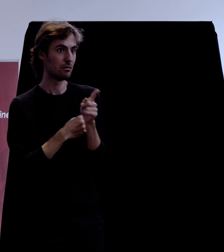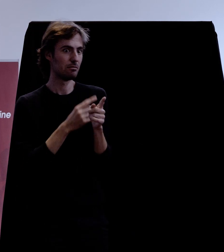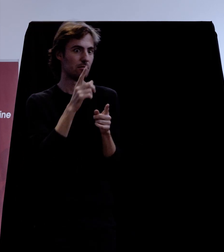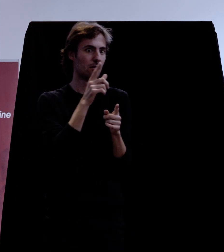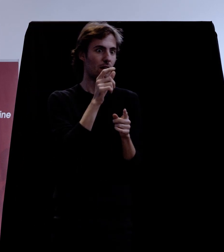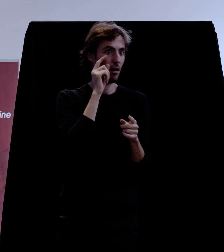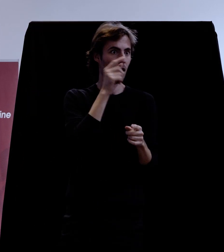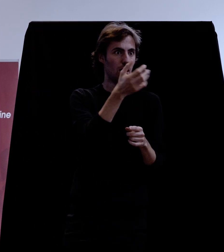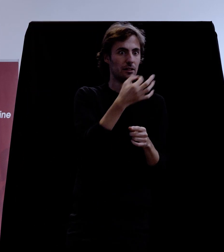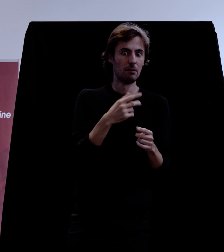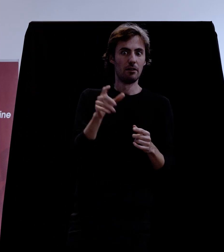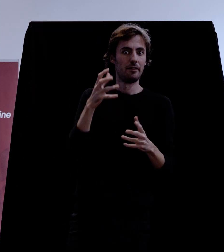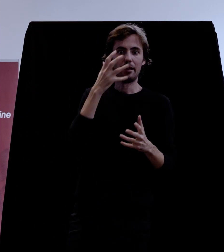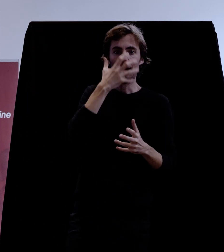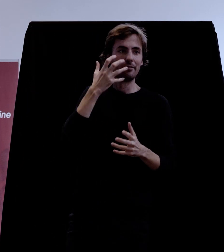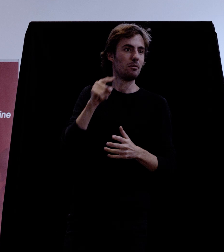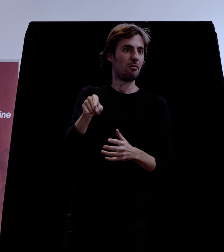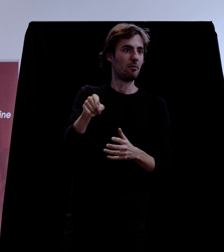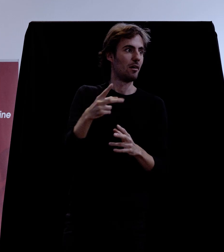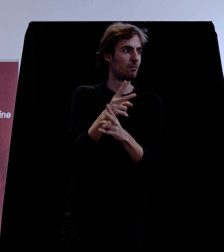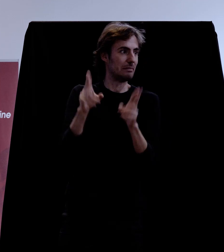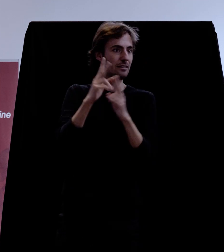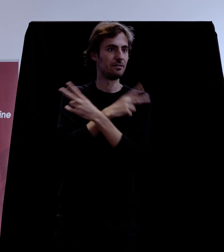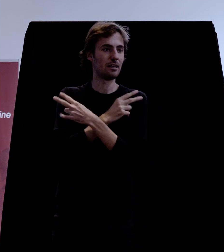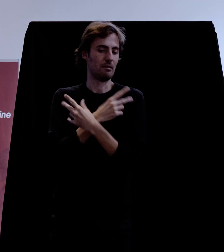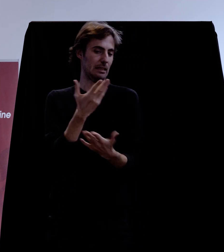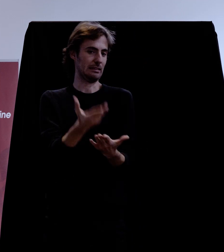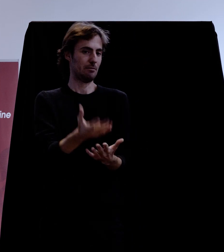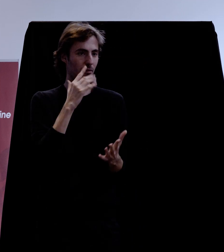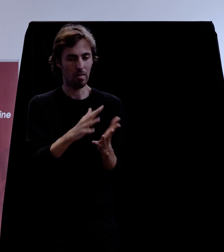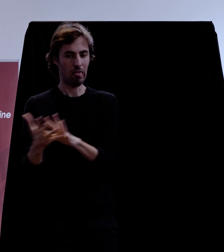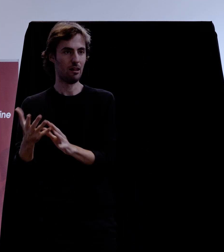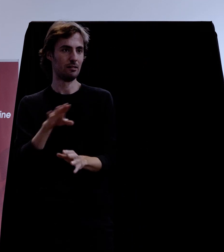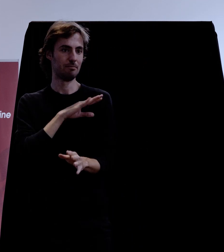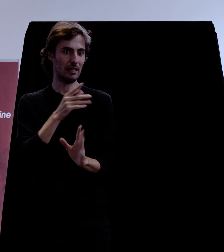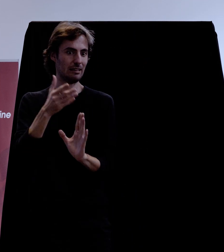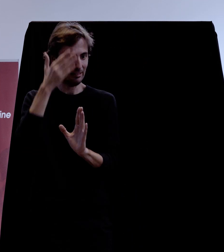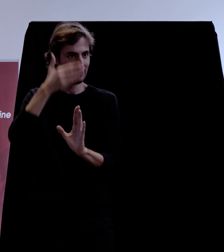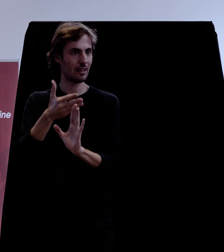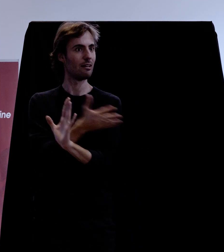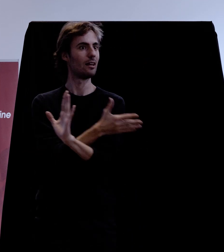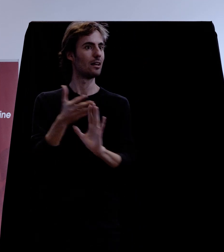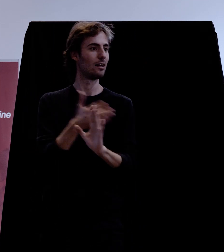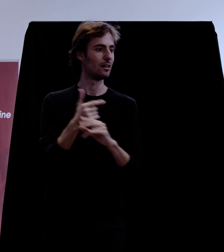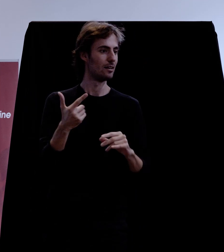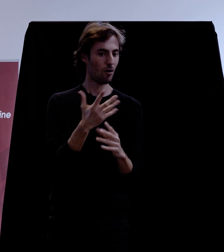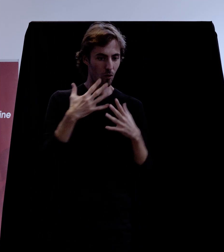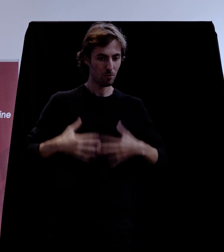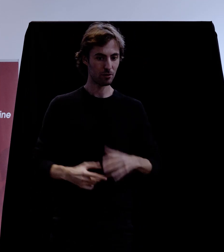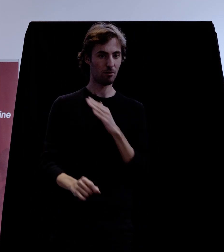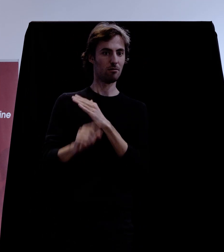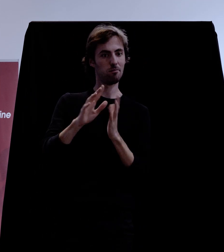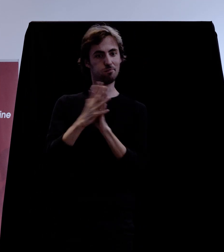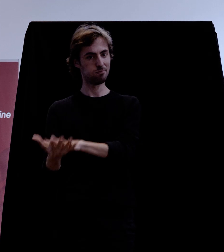right, now we think we have an idea as to what is behind this behavior. It's rare for a kid to